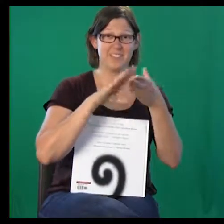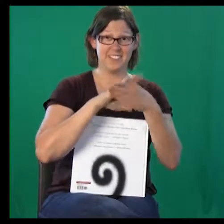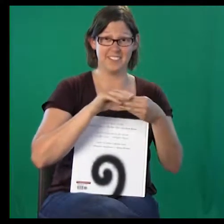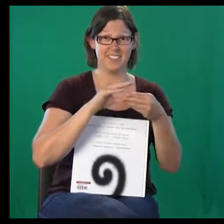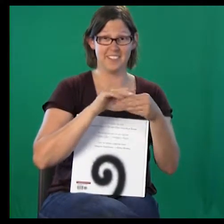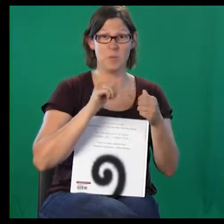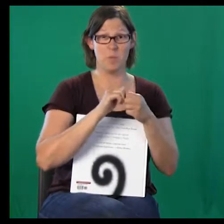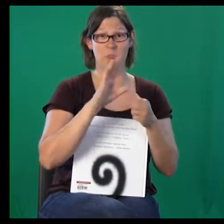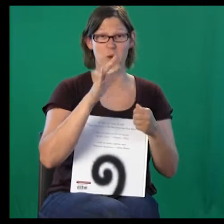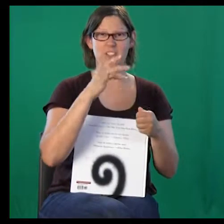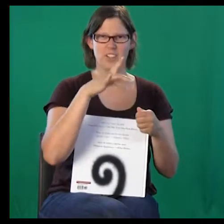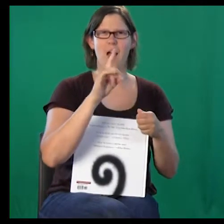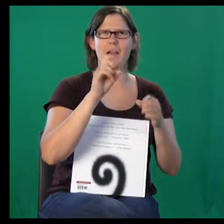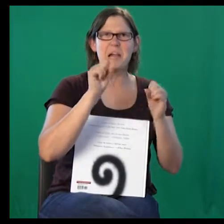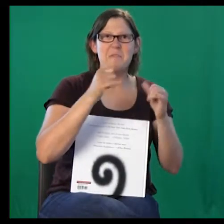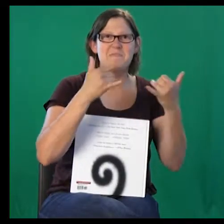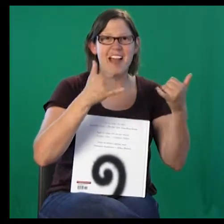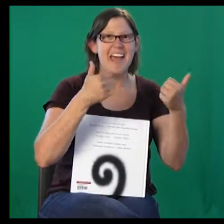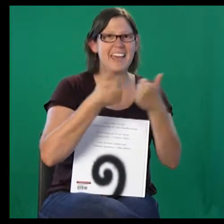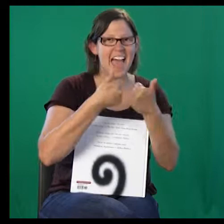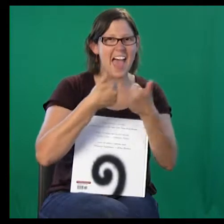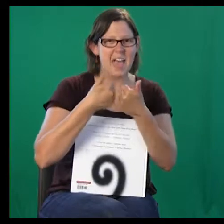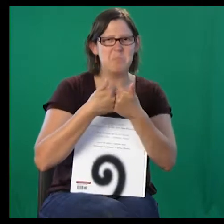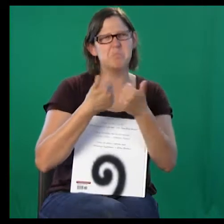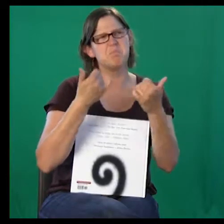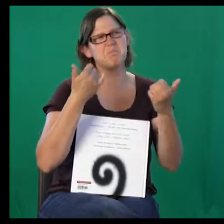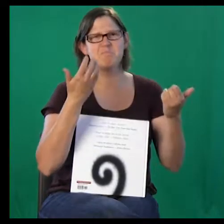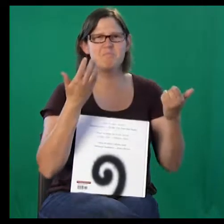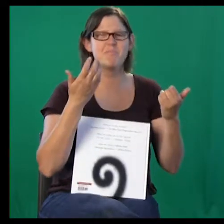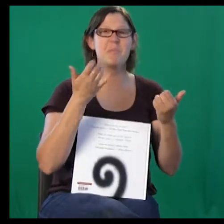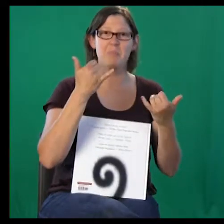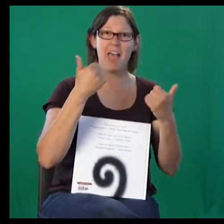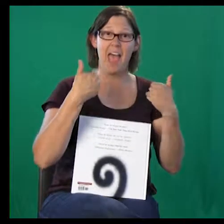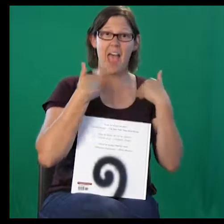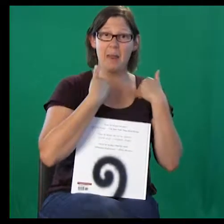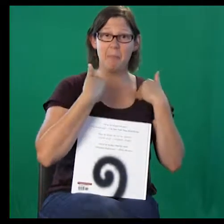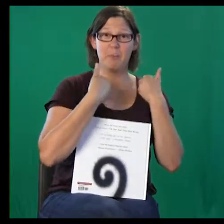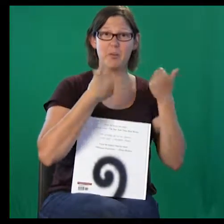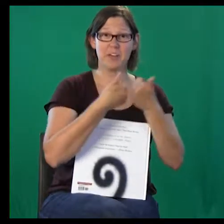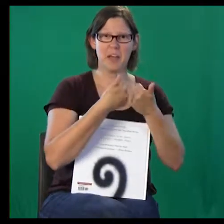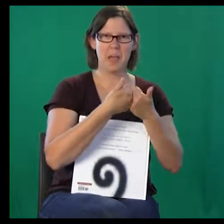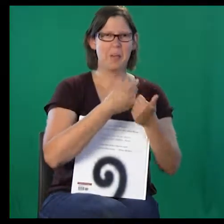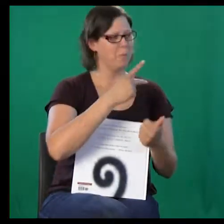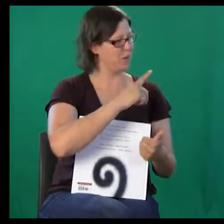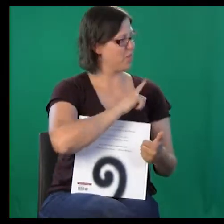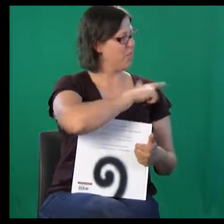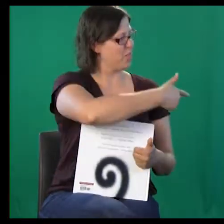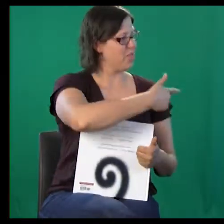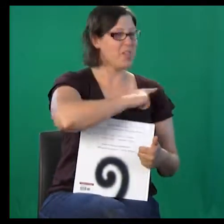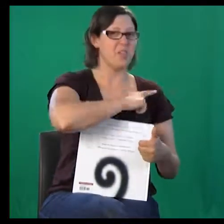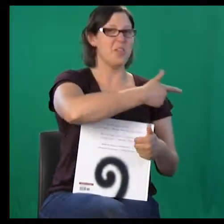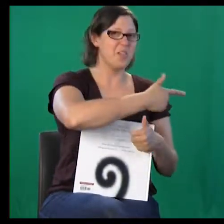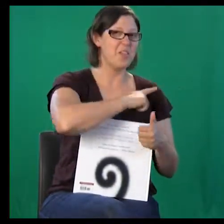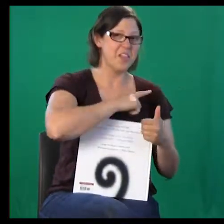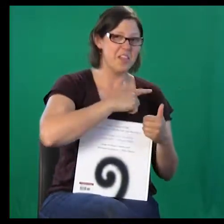When you finish reading a story with your child, you can actually play a game. You could play an animal game, you can take